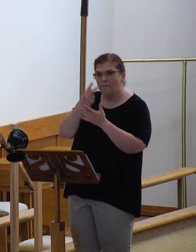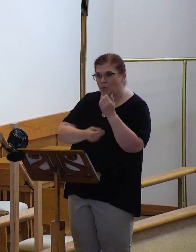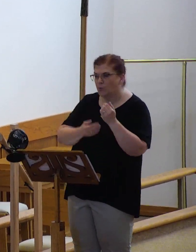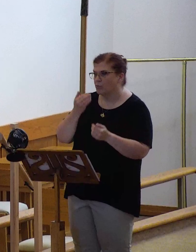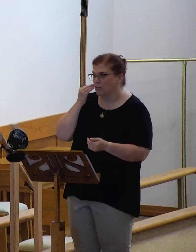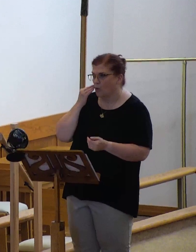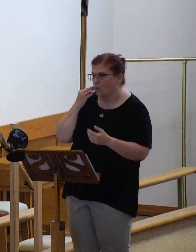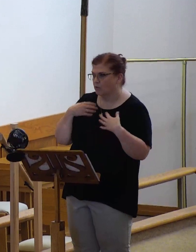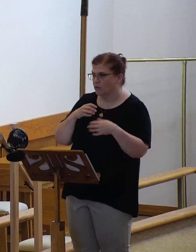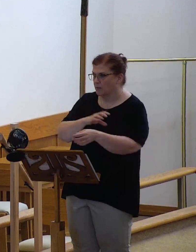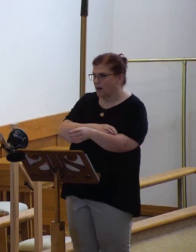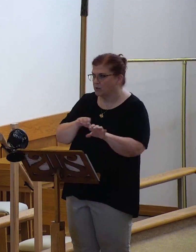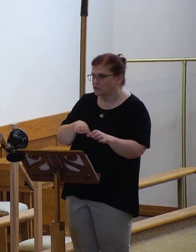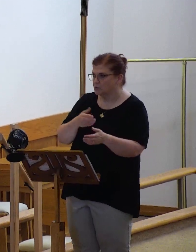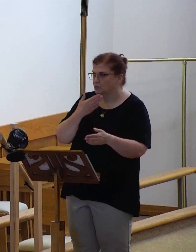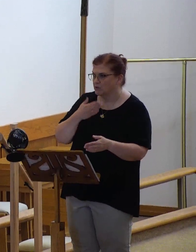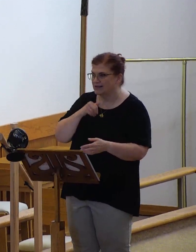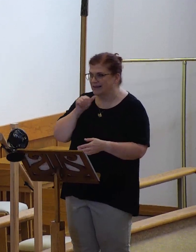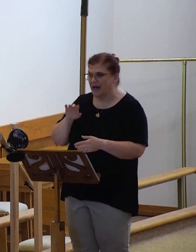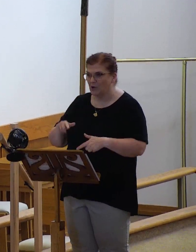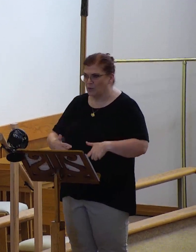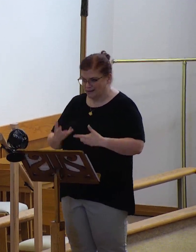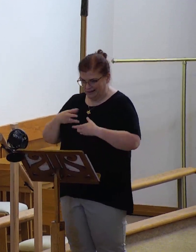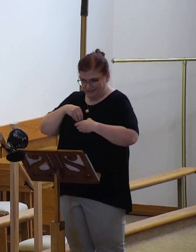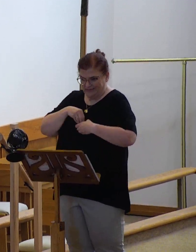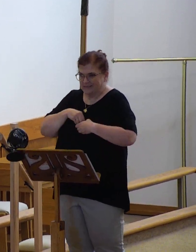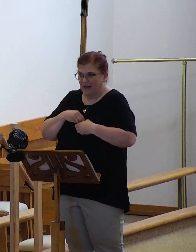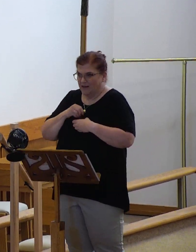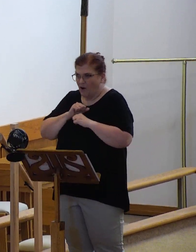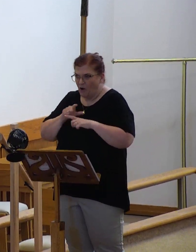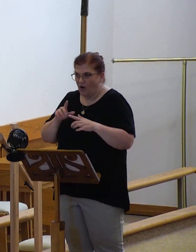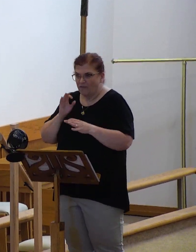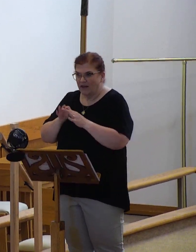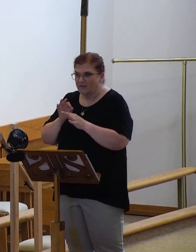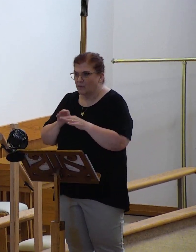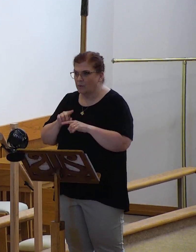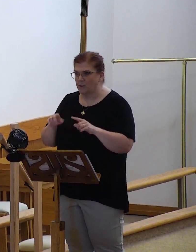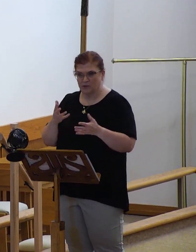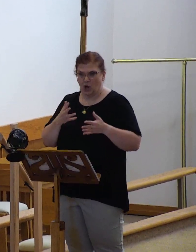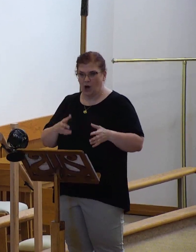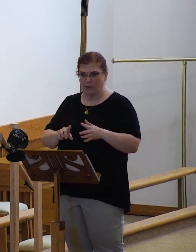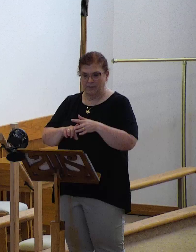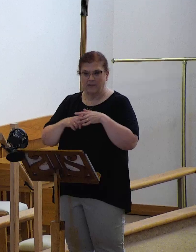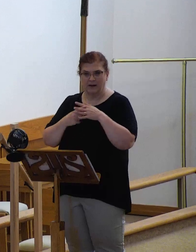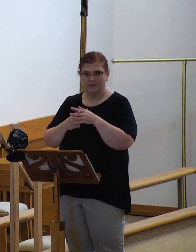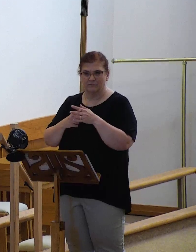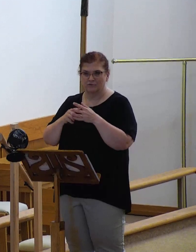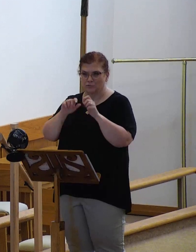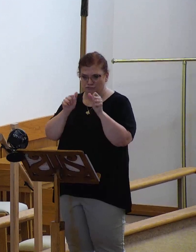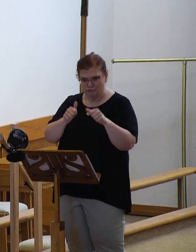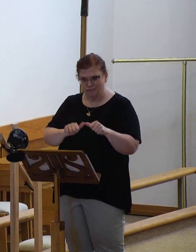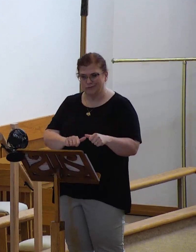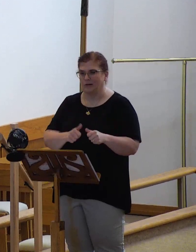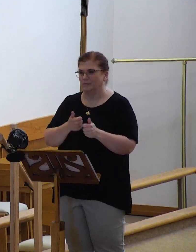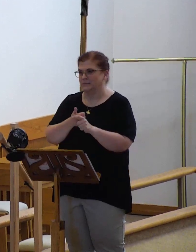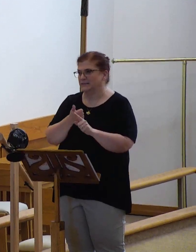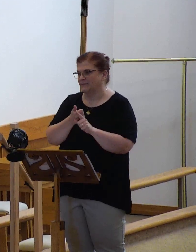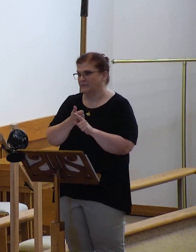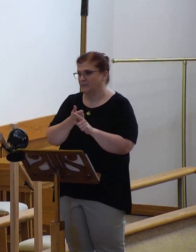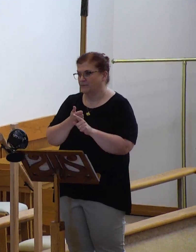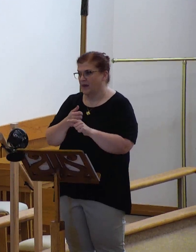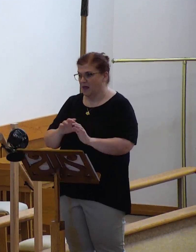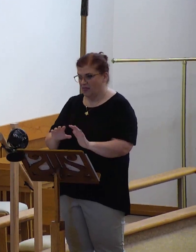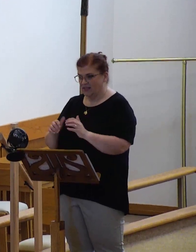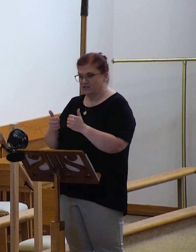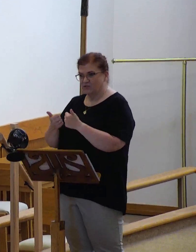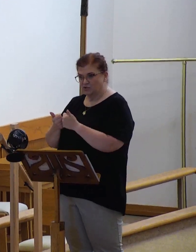good not only exists within all of the faithful, but has already begun to take shape. And the